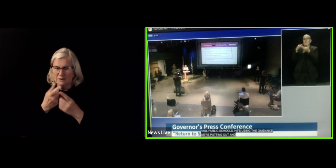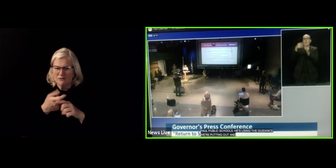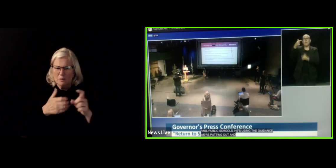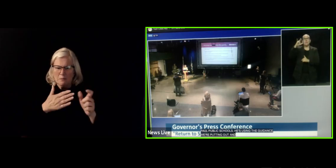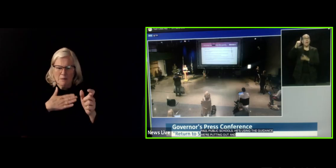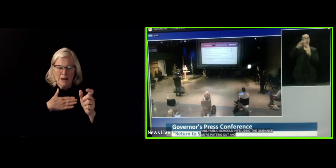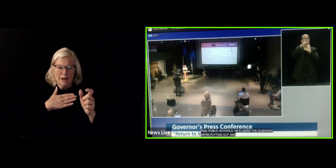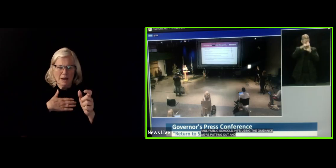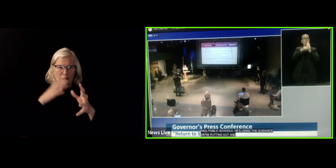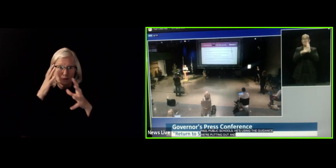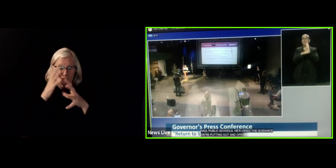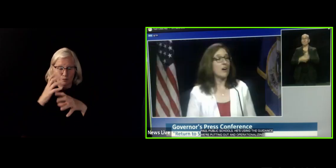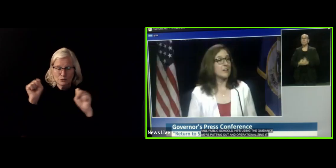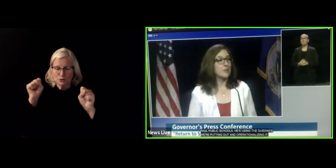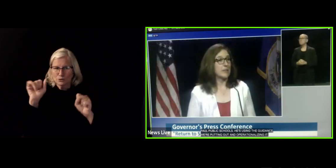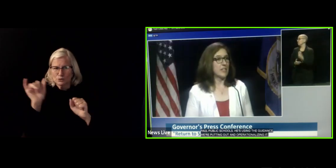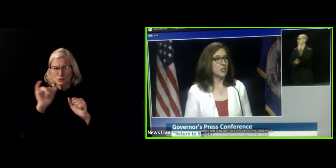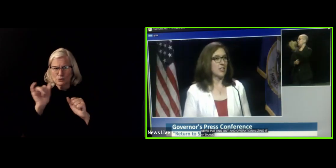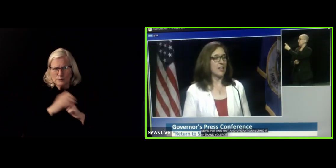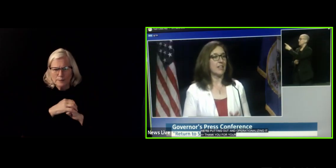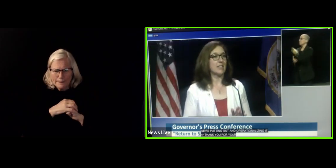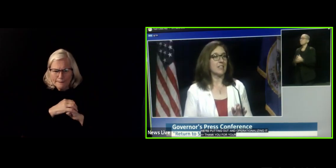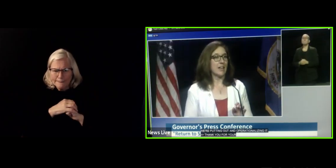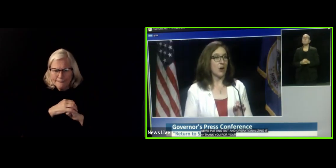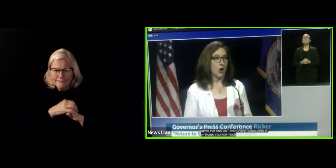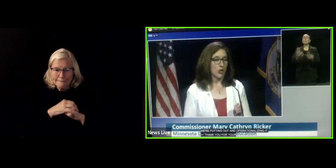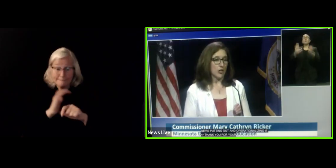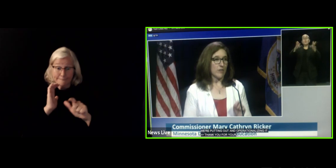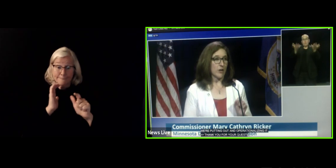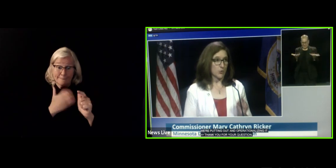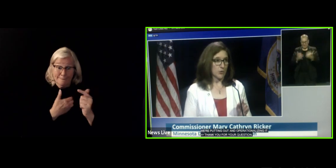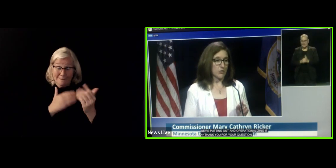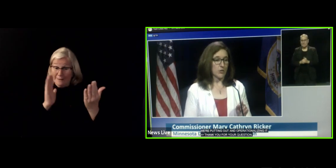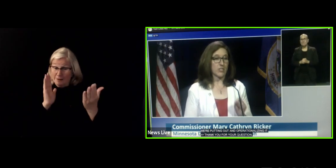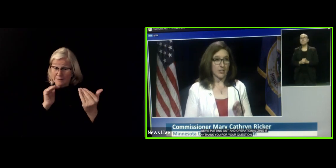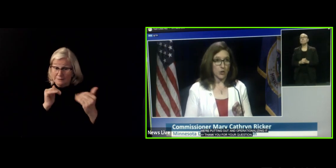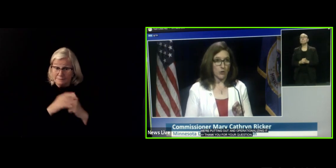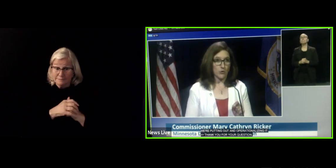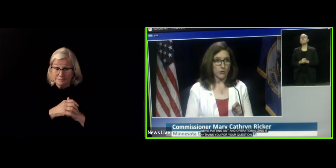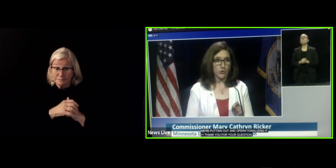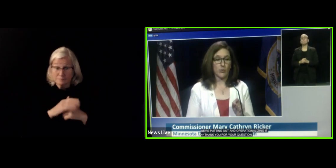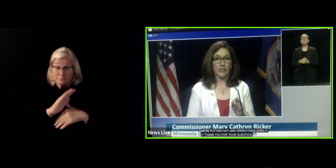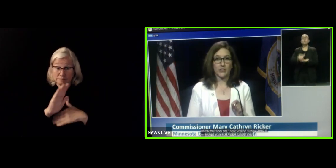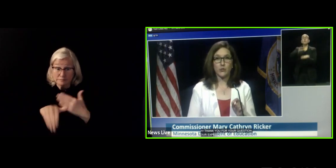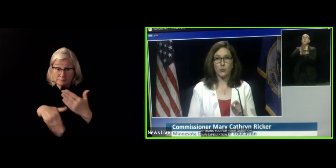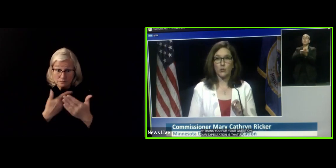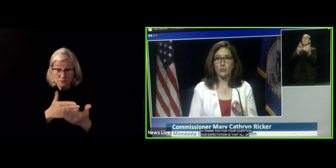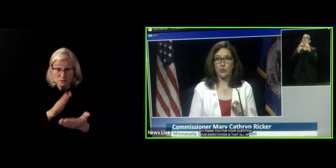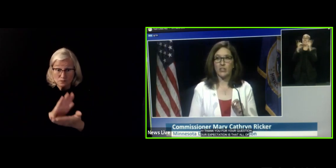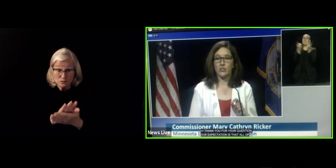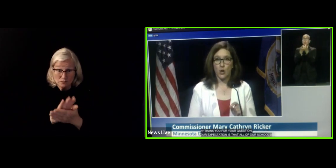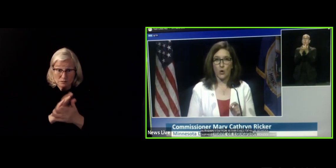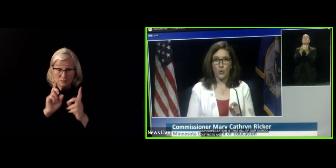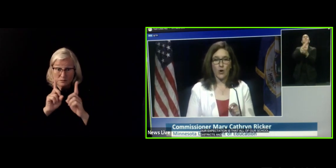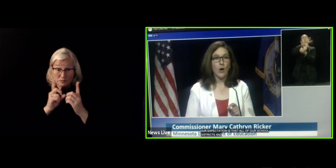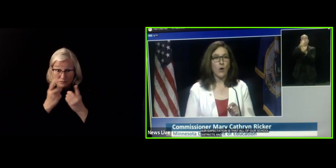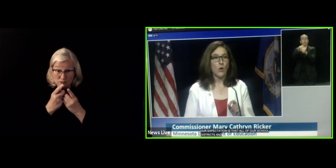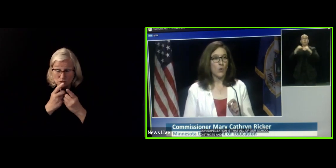Thank you for your question. Our expectation is that all of our school districts and charter schools will let their school communities